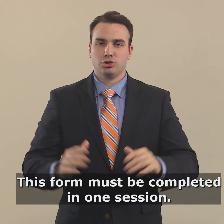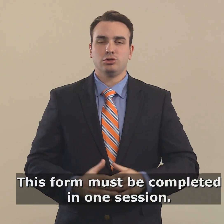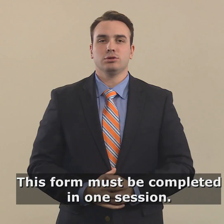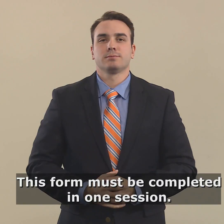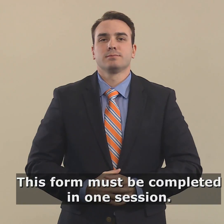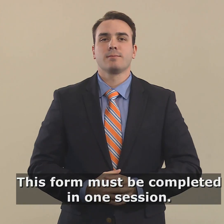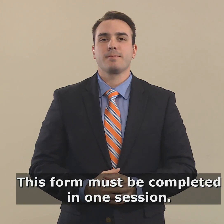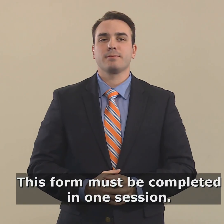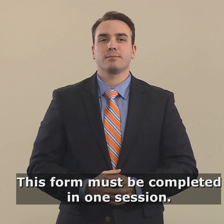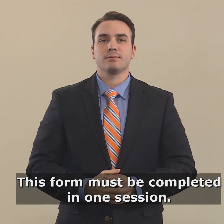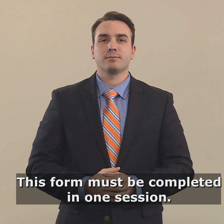be completed in one session.